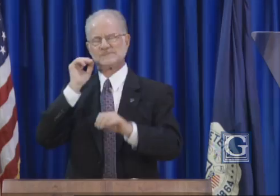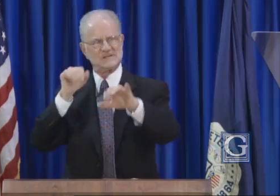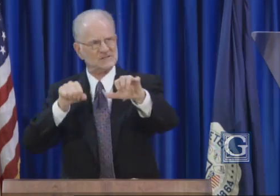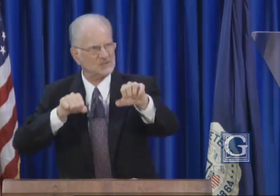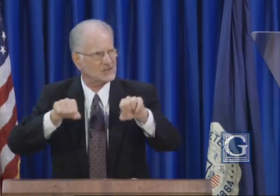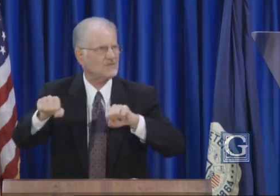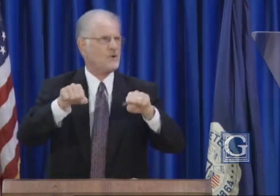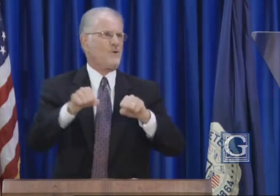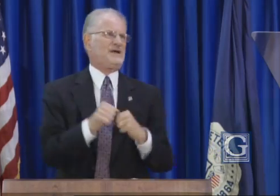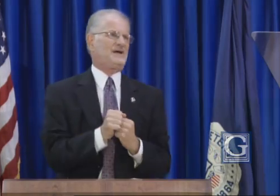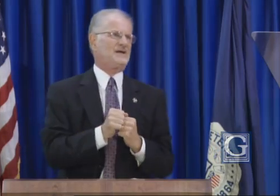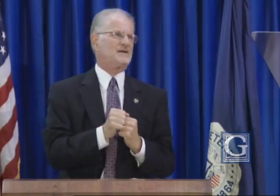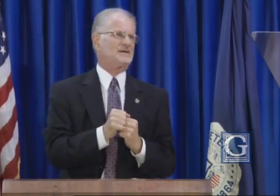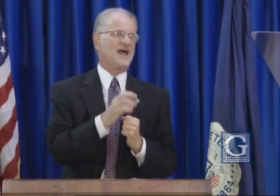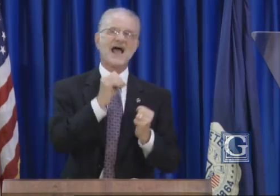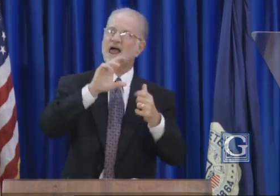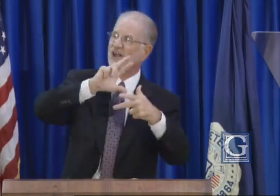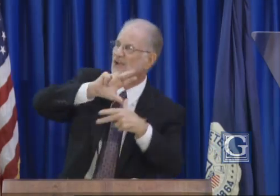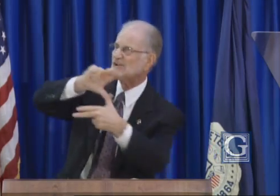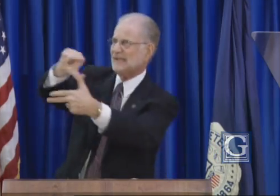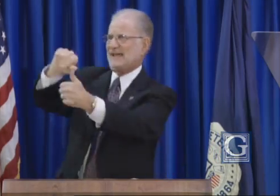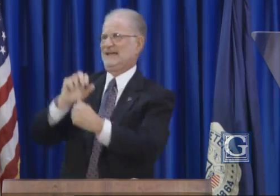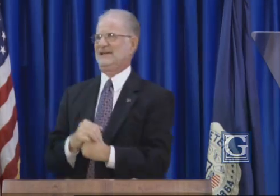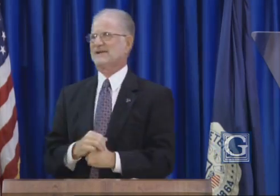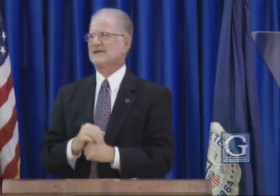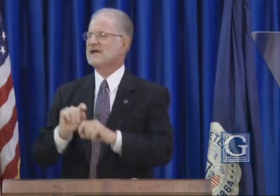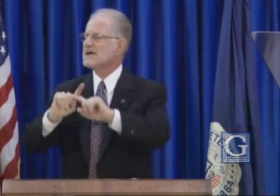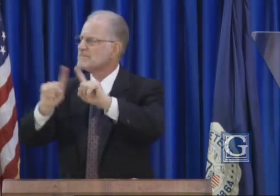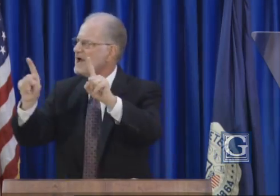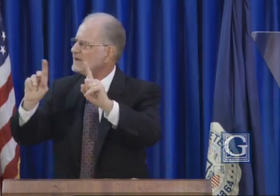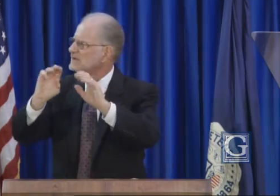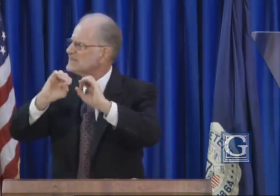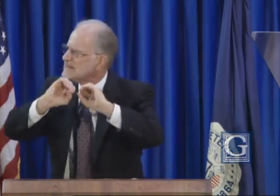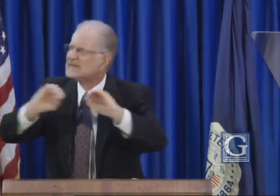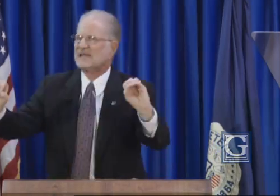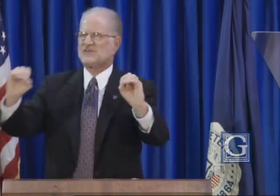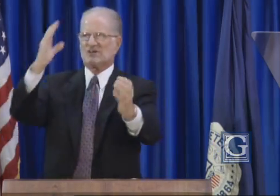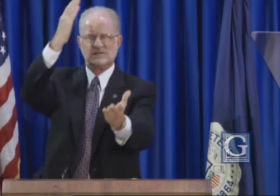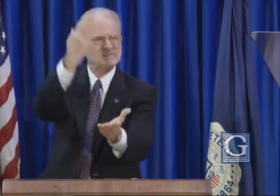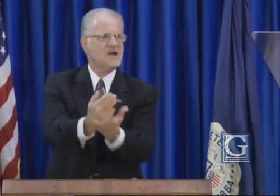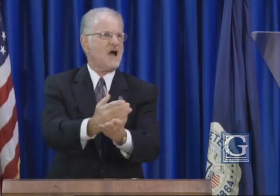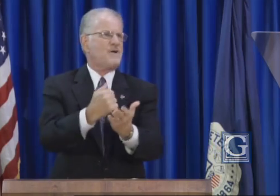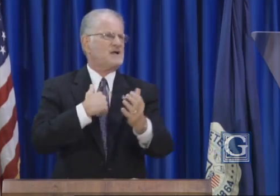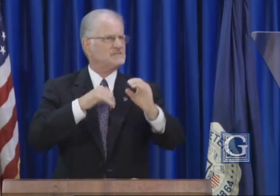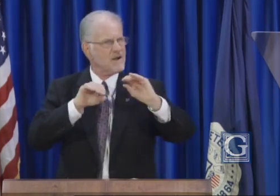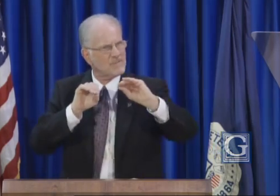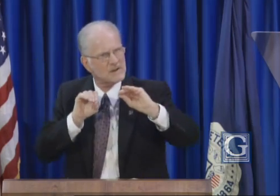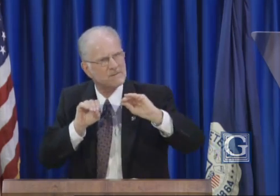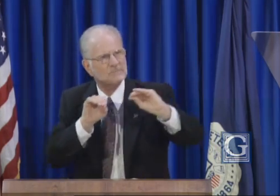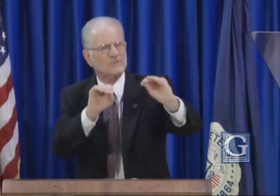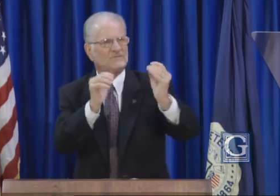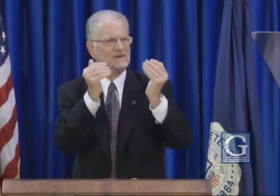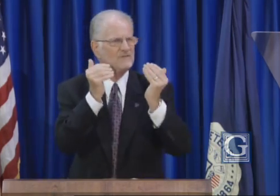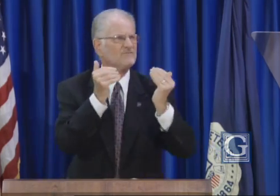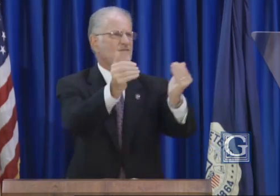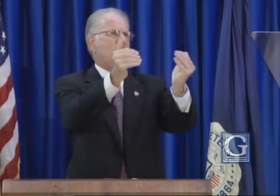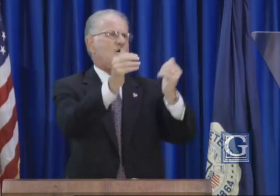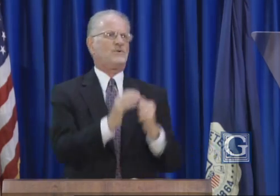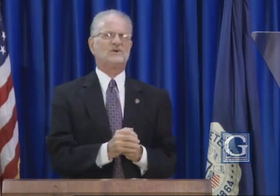Yes, we have experienced an earthquake and a hurricane, but neither stops us from moving